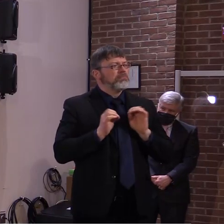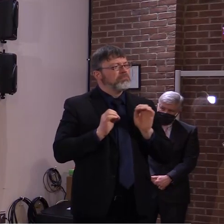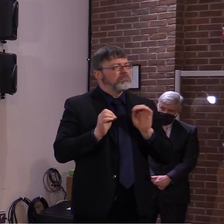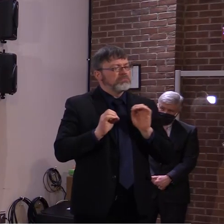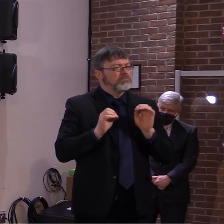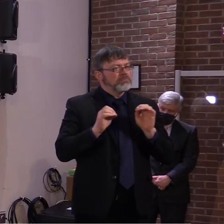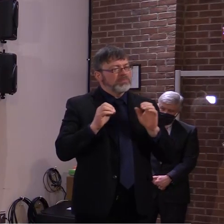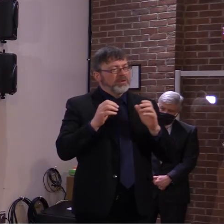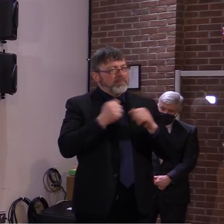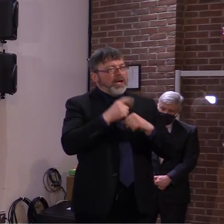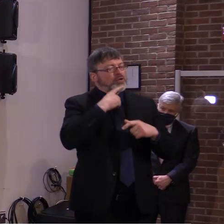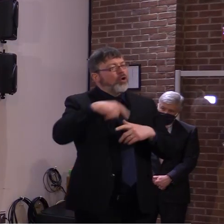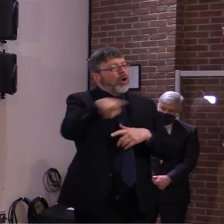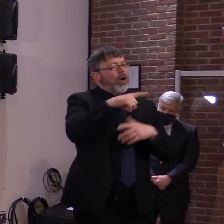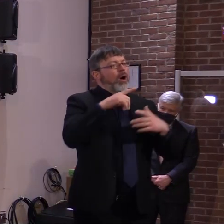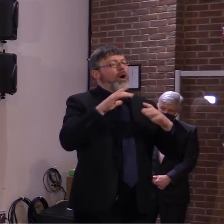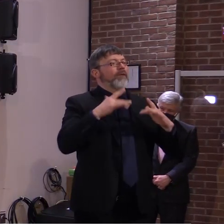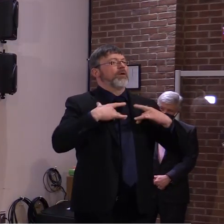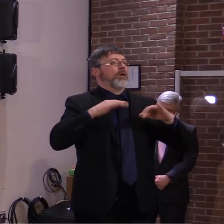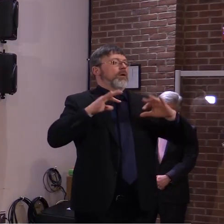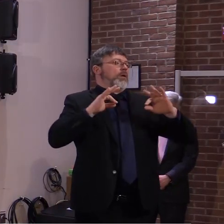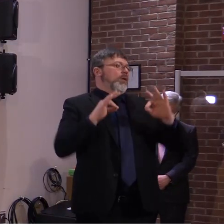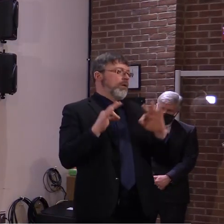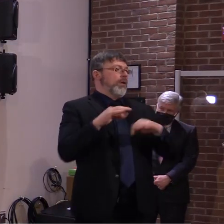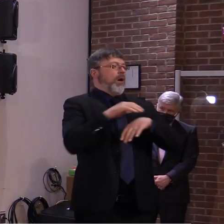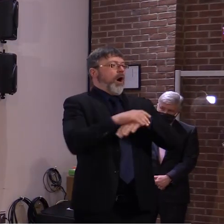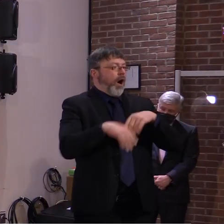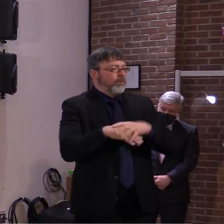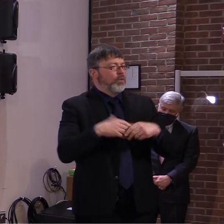have the opportunity to do that again.